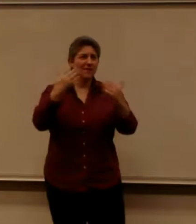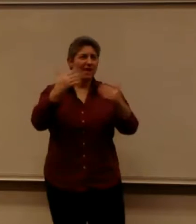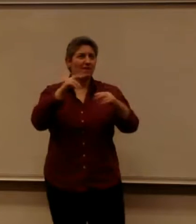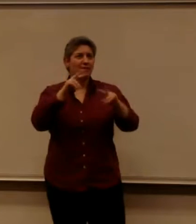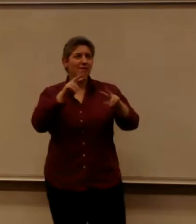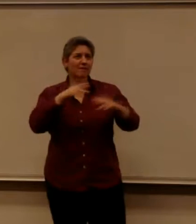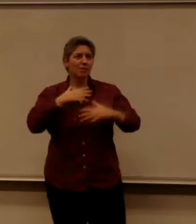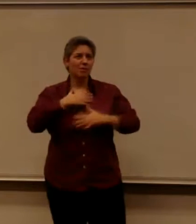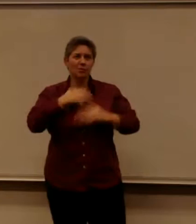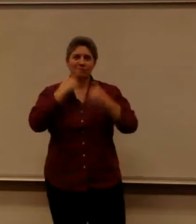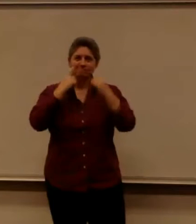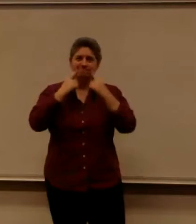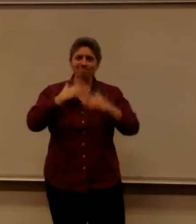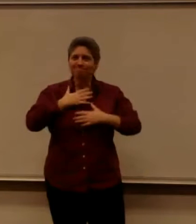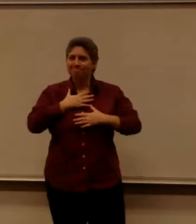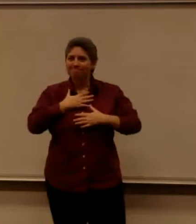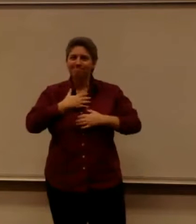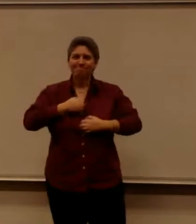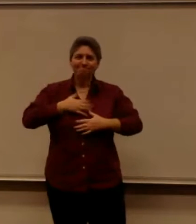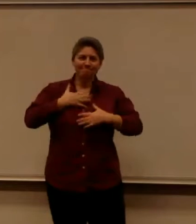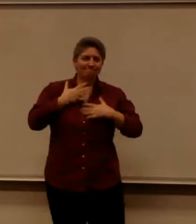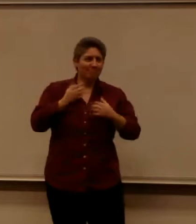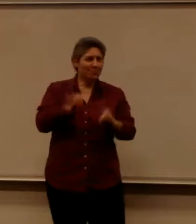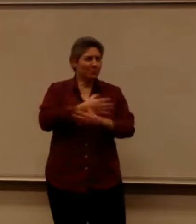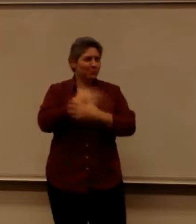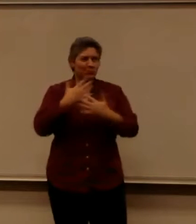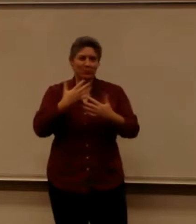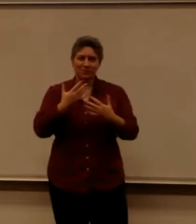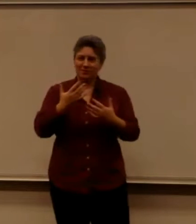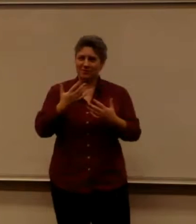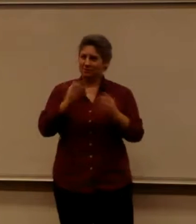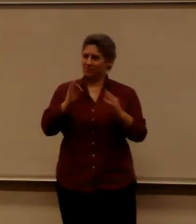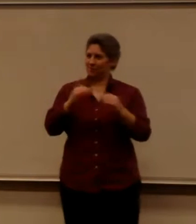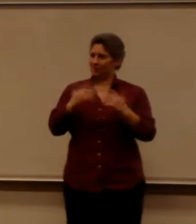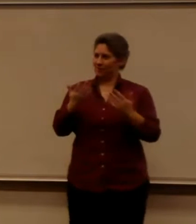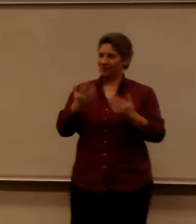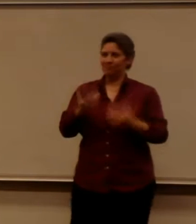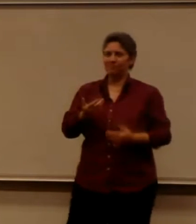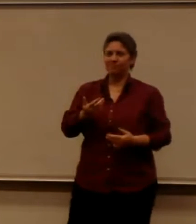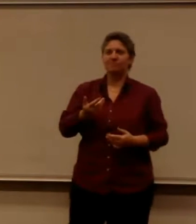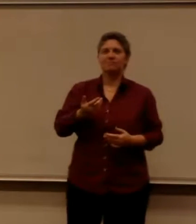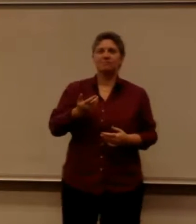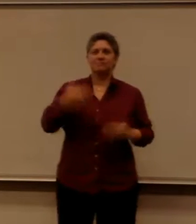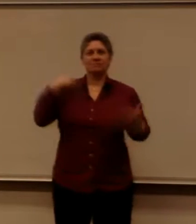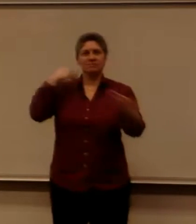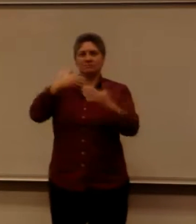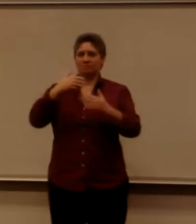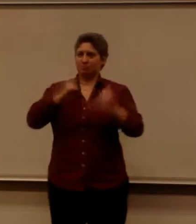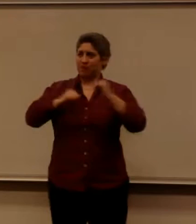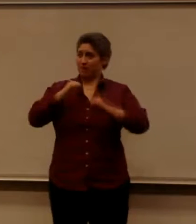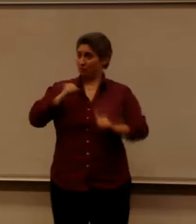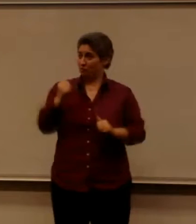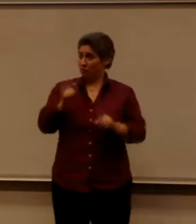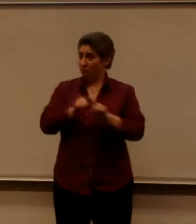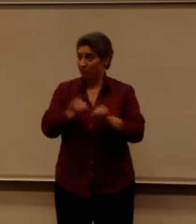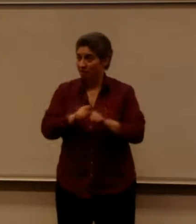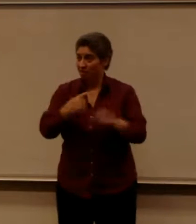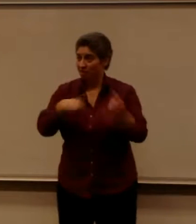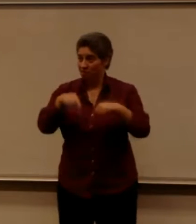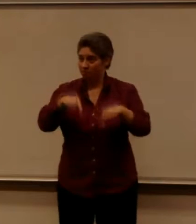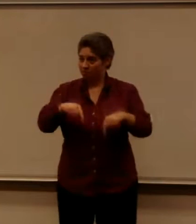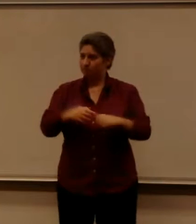the Act finally passed. I'm sure some of you were there in the gallery that day and how emotional it was, and to see that unanimous vote by